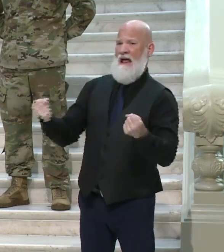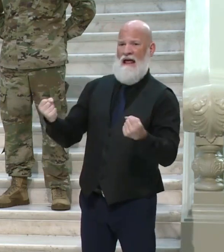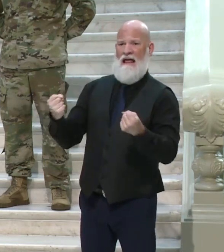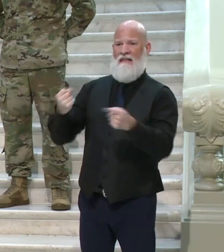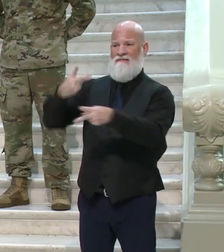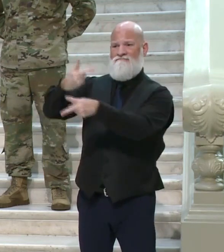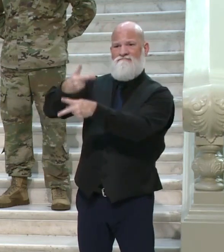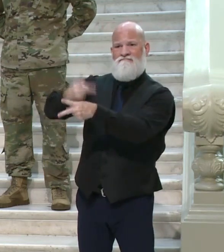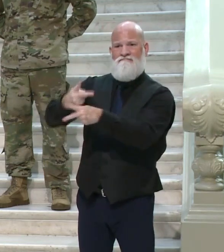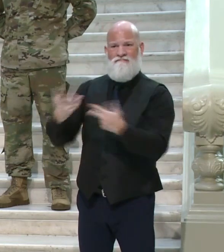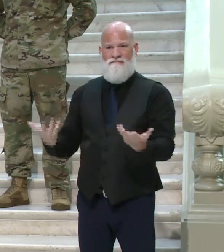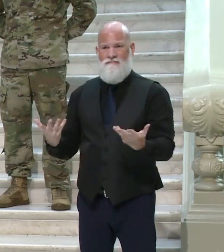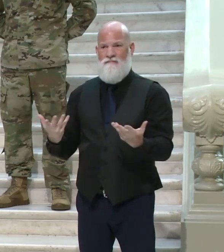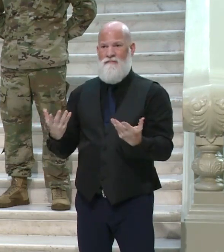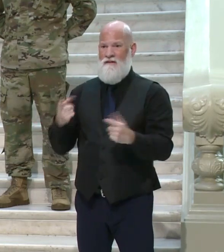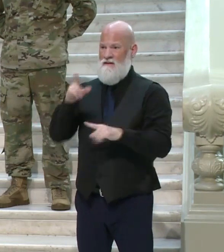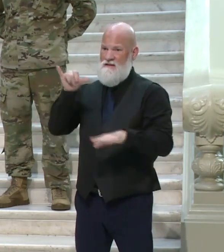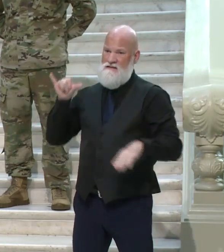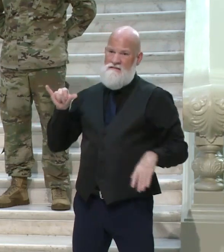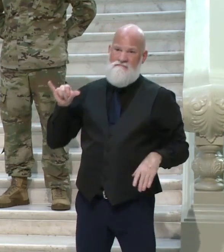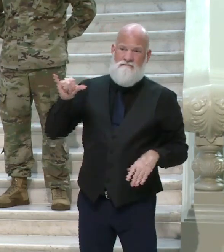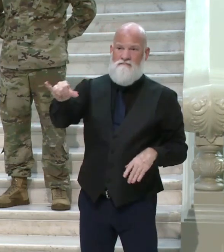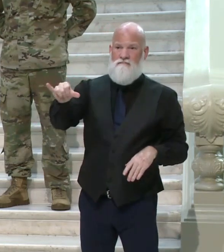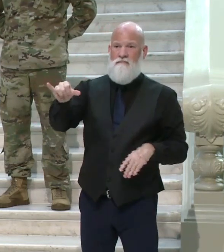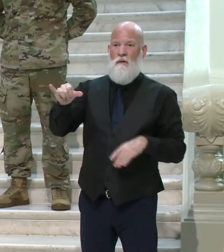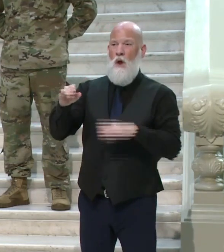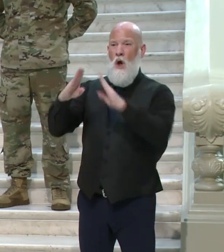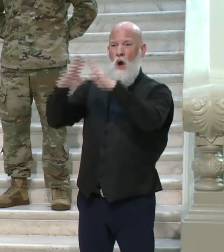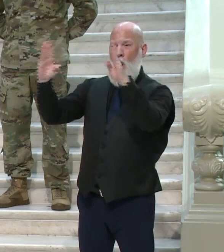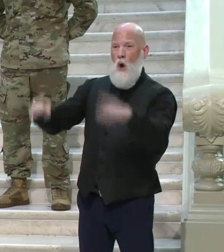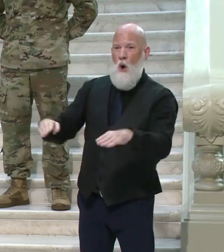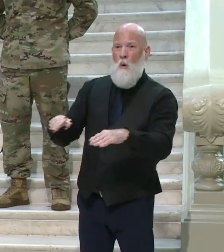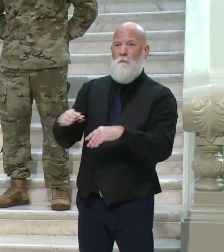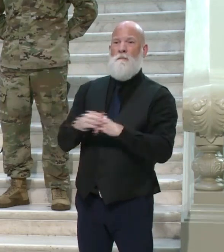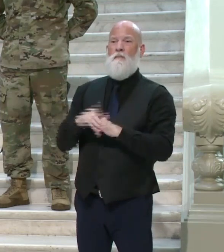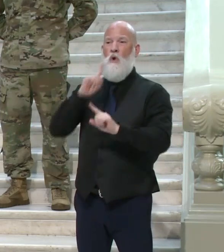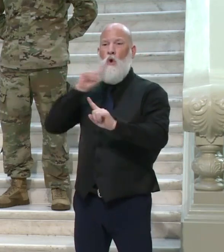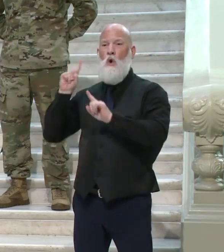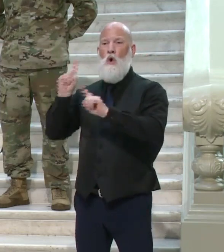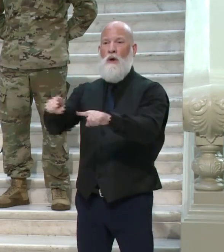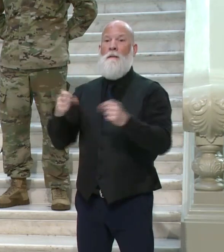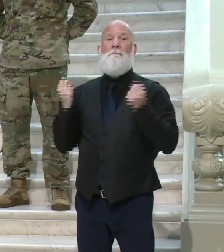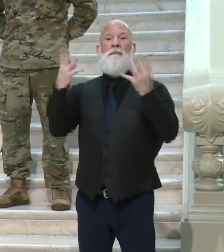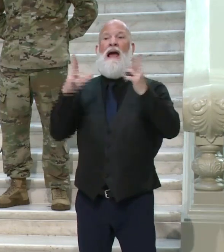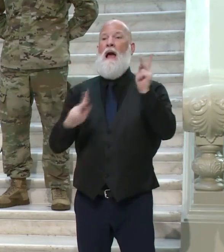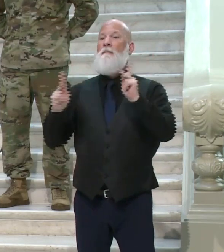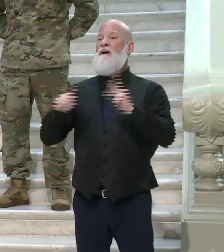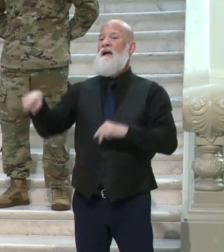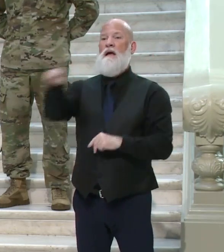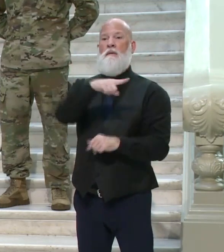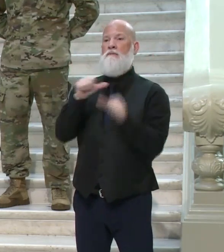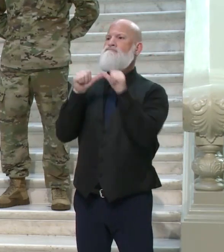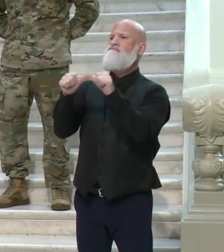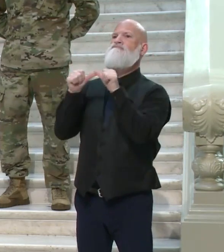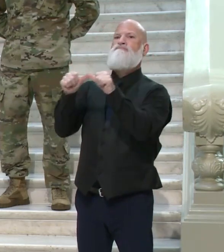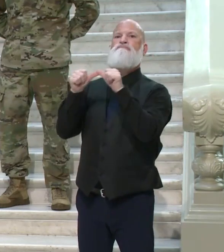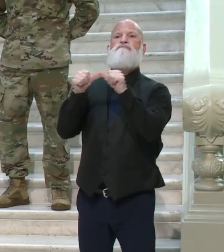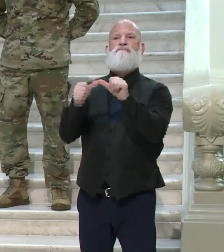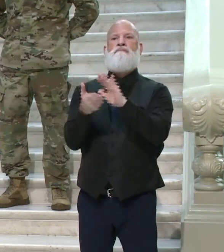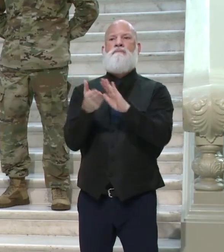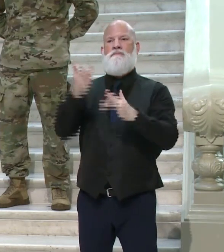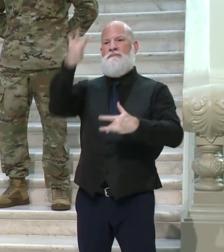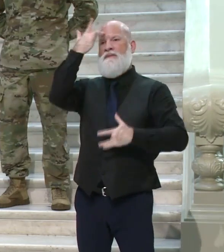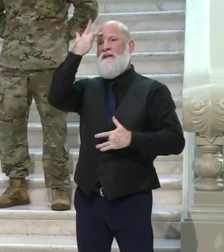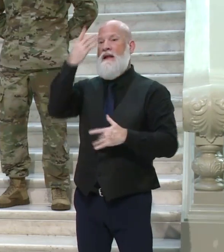order and the need to social distance, many with chronic disease or medical needs have avoided the doctor's office or